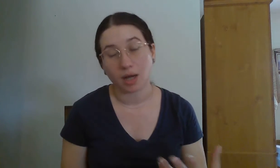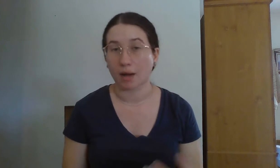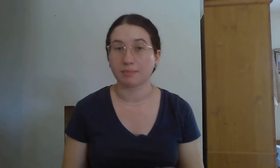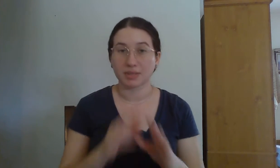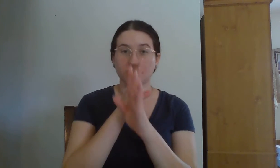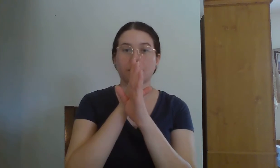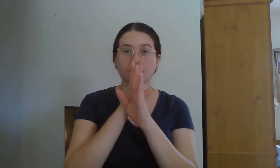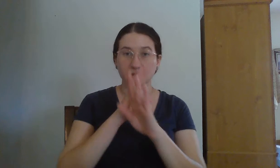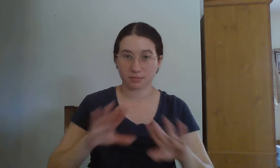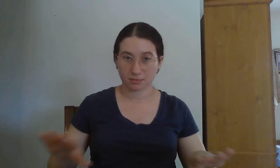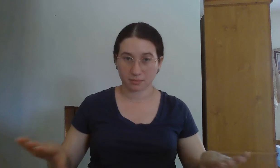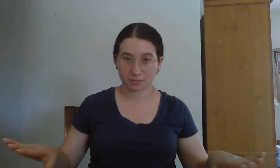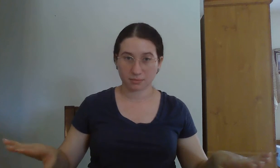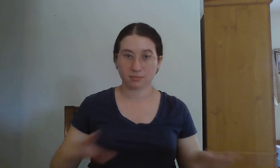calm, peaceful.